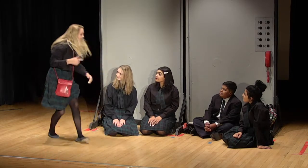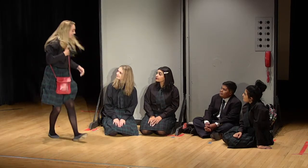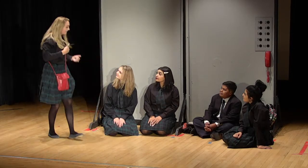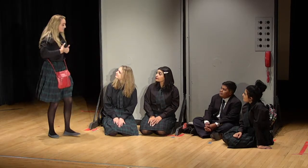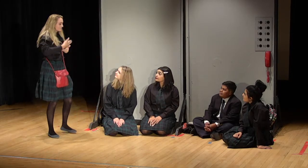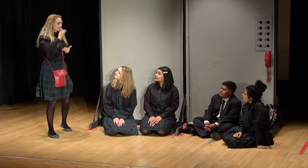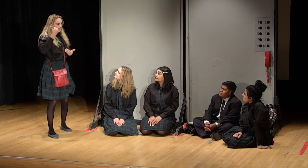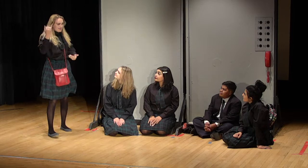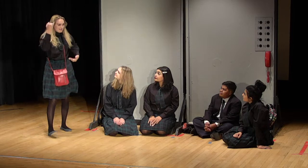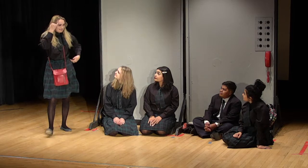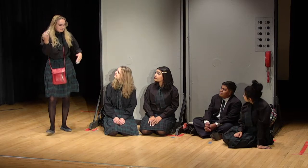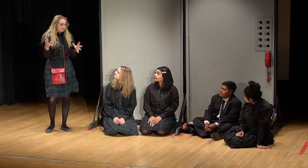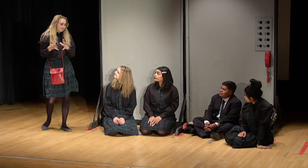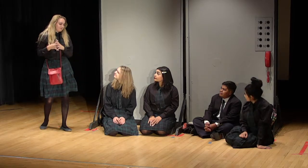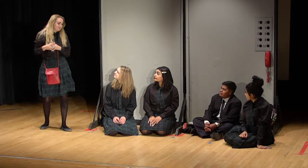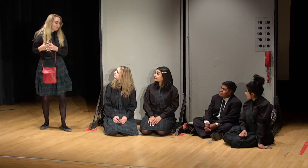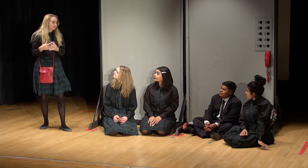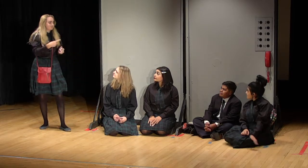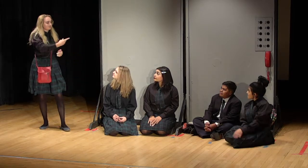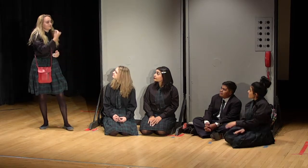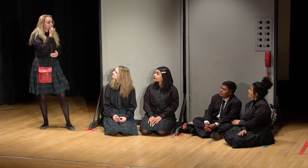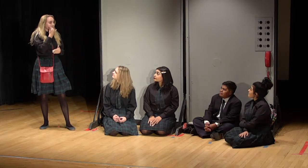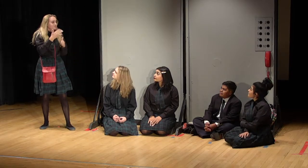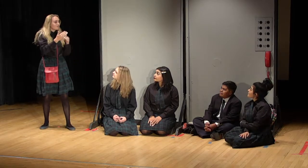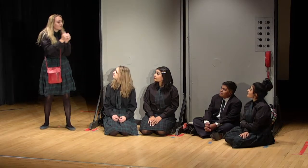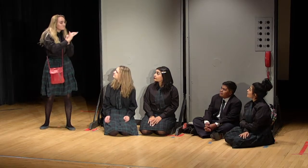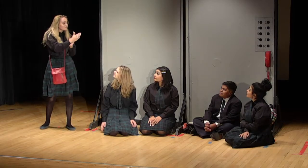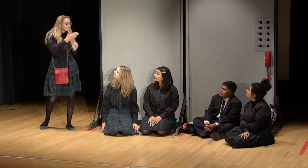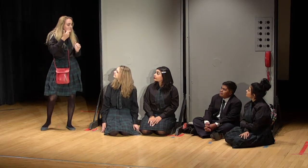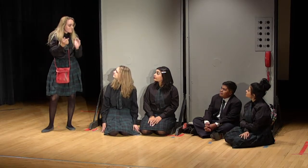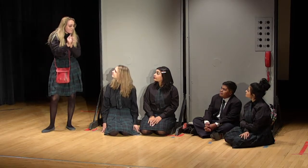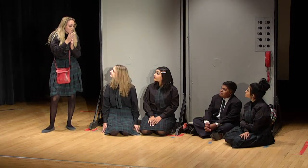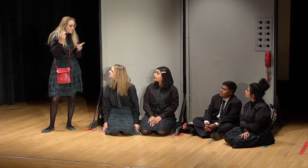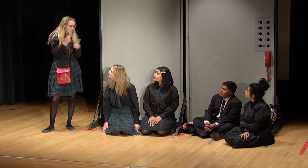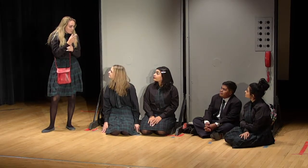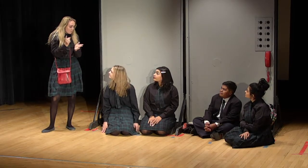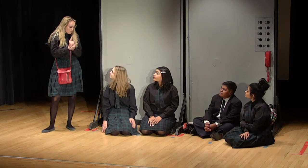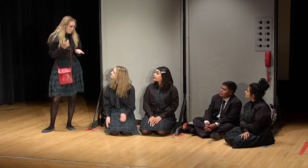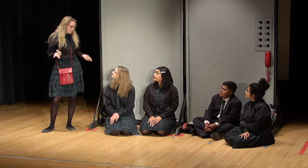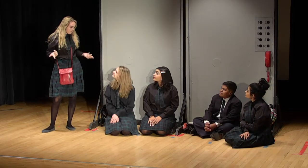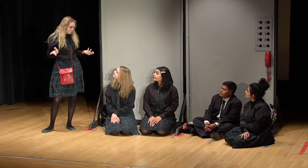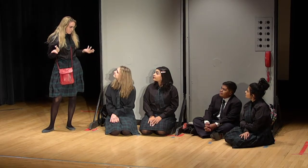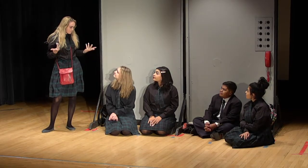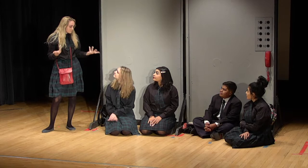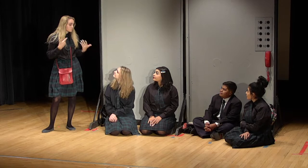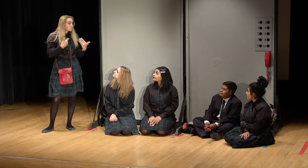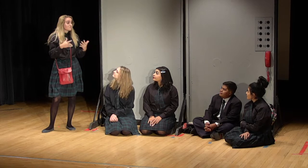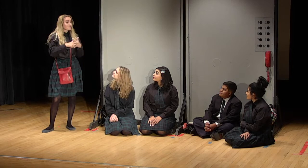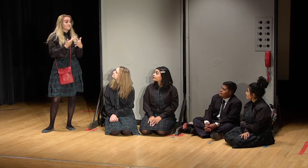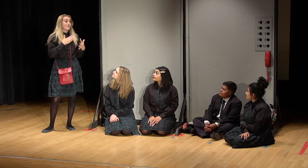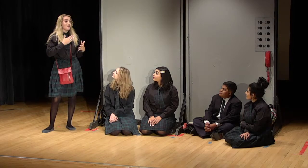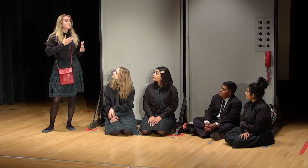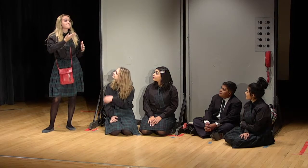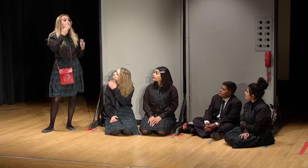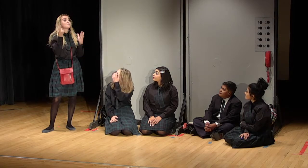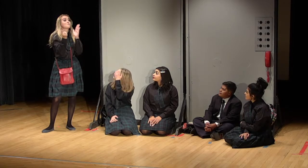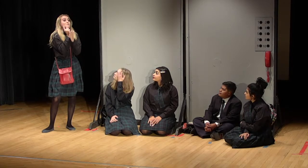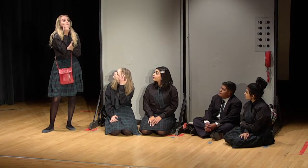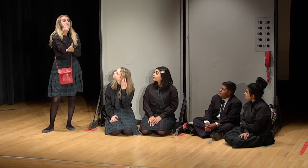Claire stands up. Okay, I have an even better idea. How about we all share their best and worst moments from